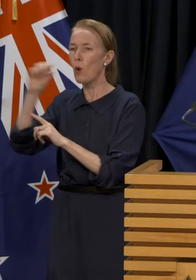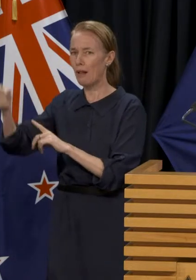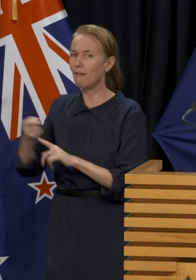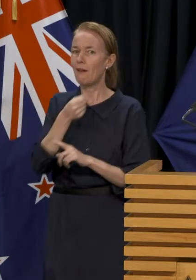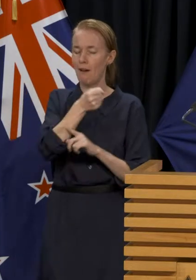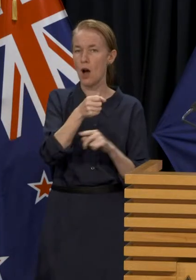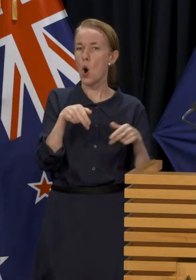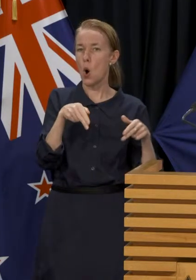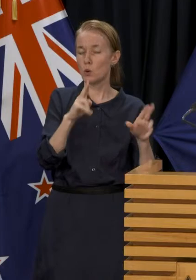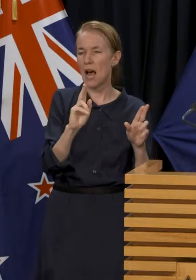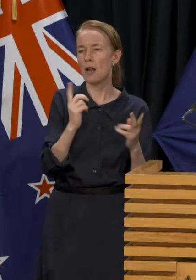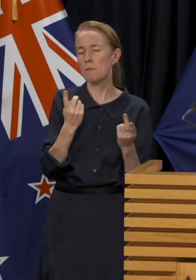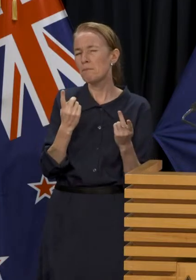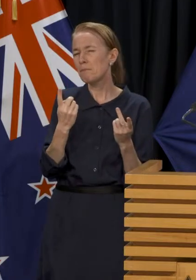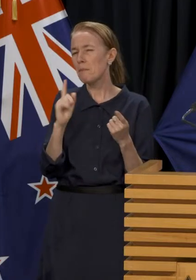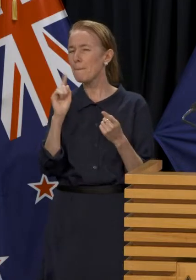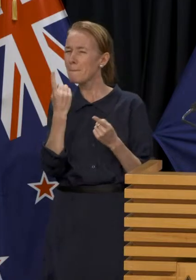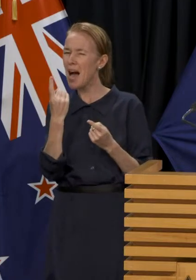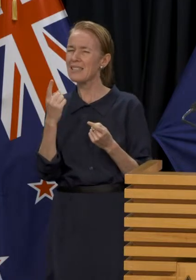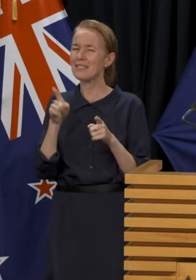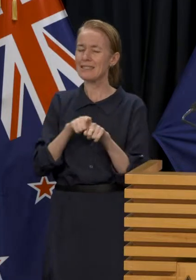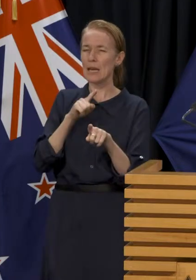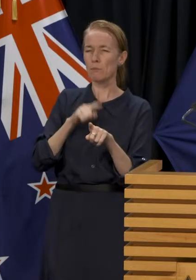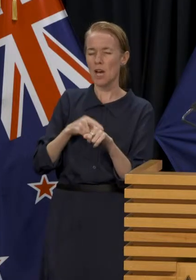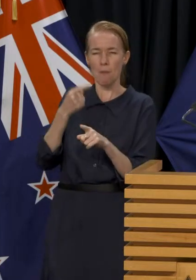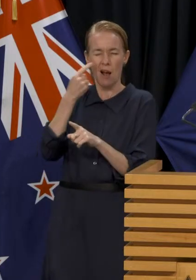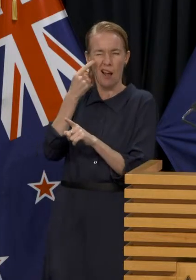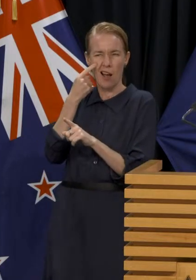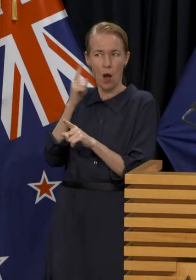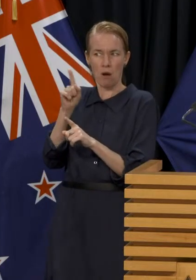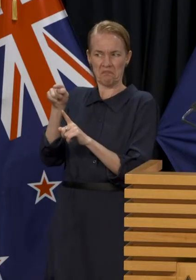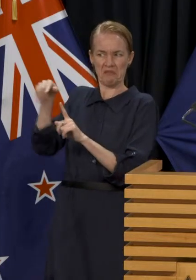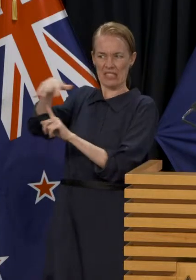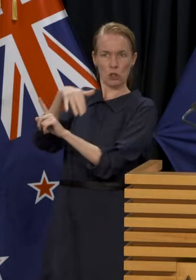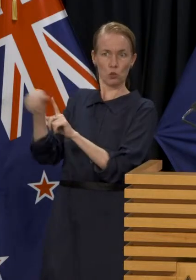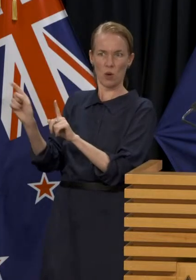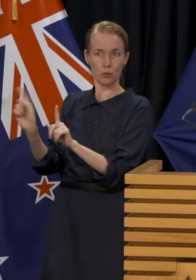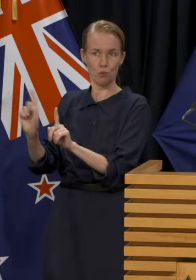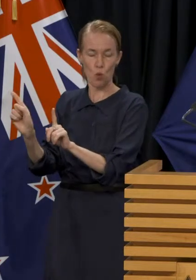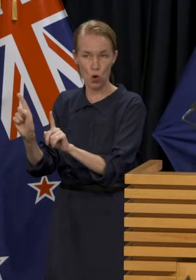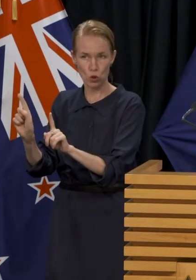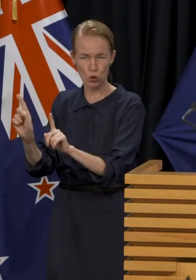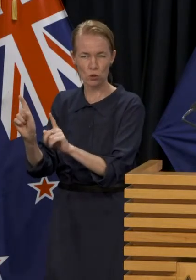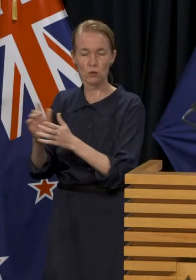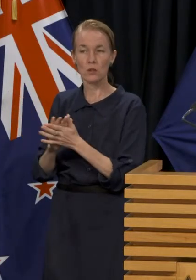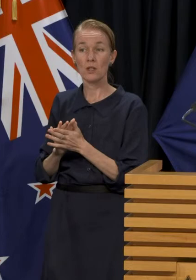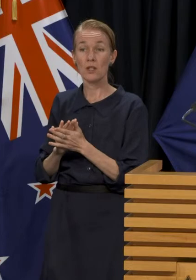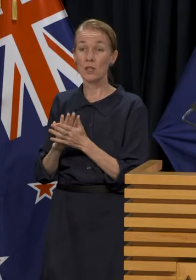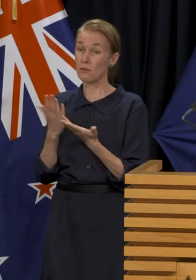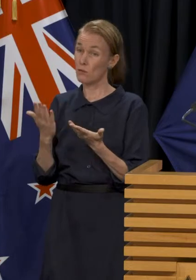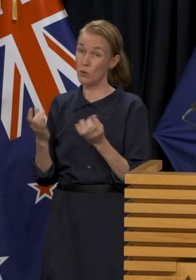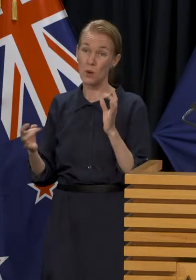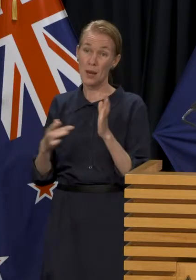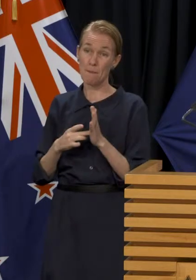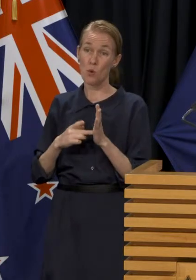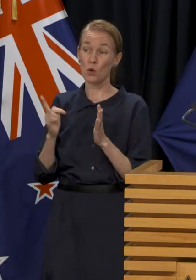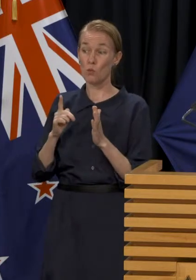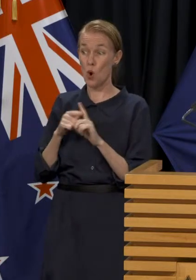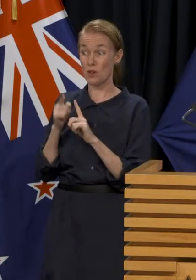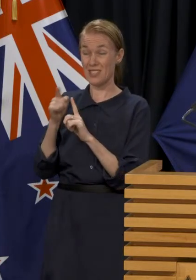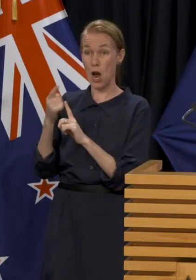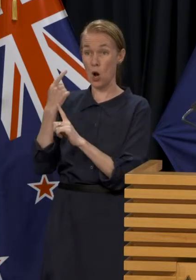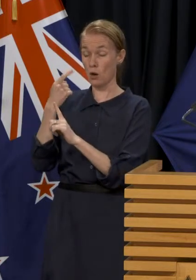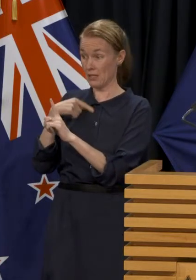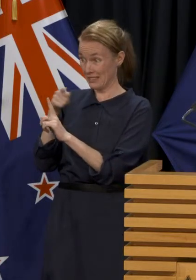the circumstances there. But the key point, and I'll come back to this every time, is the faster we can contact trace that